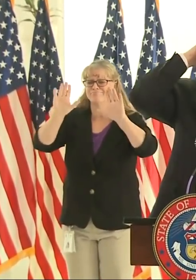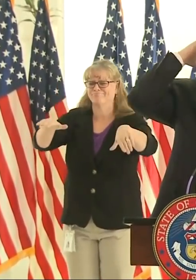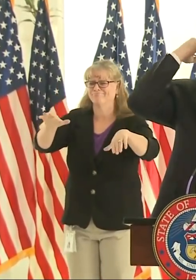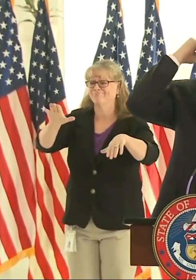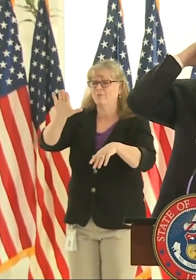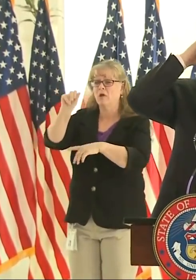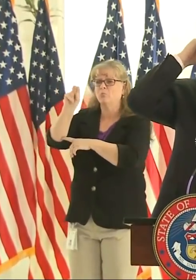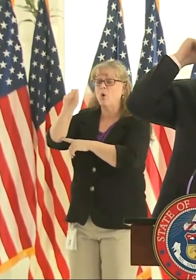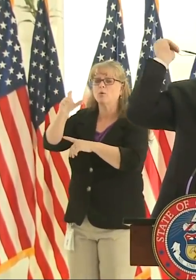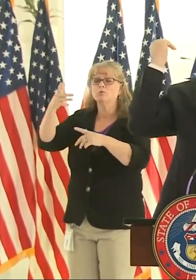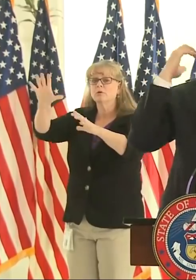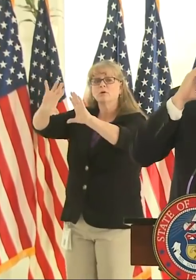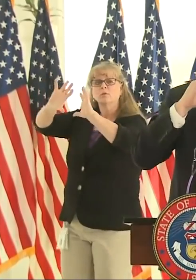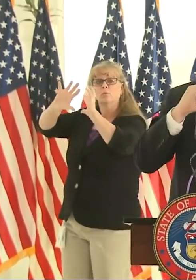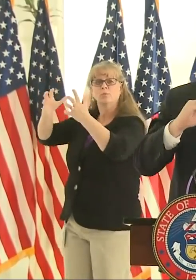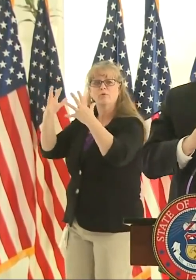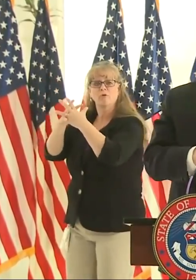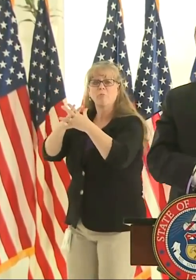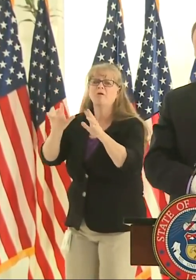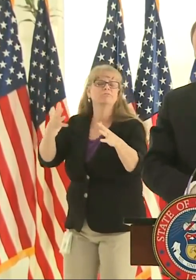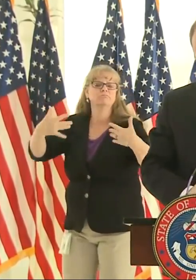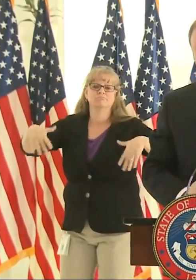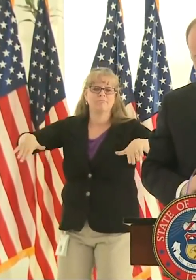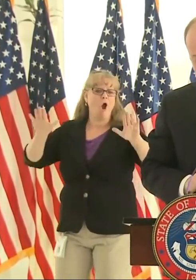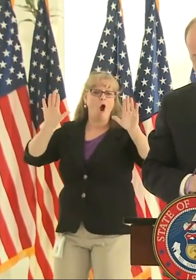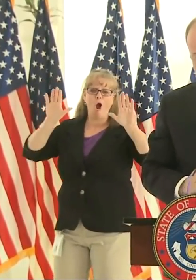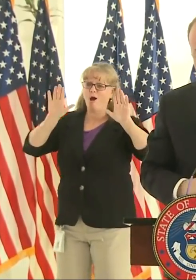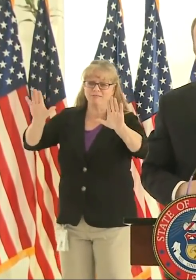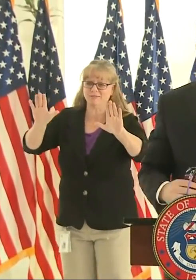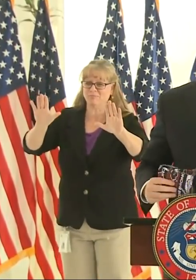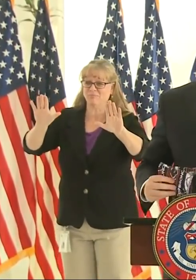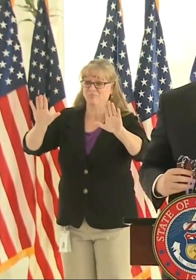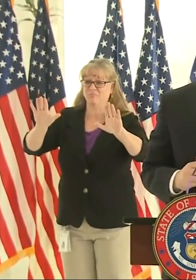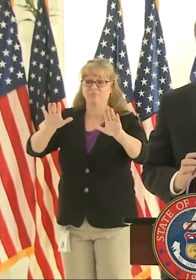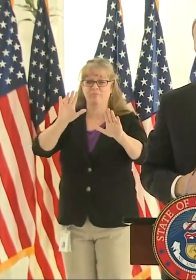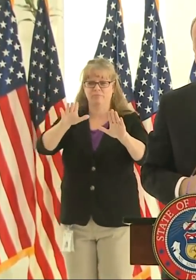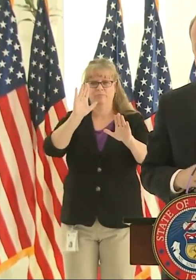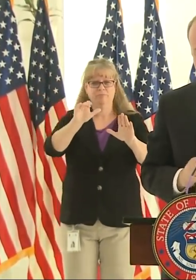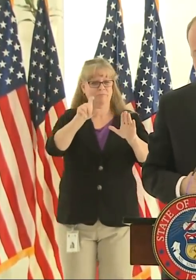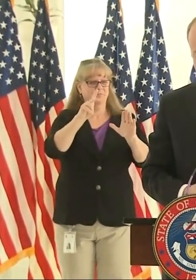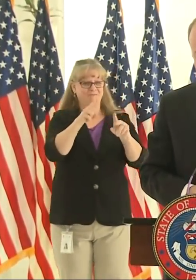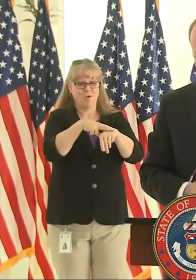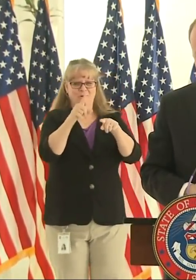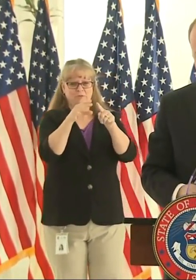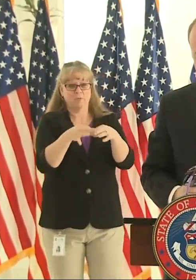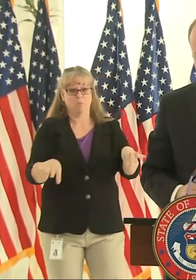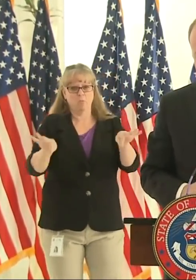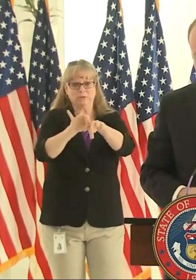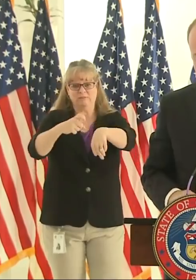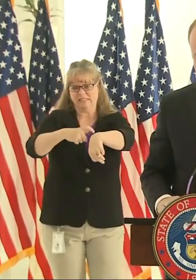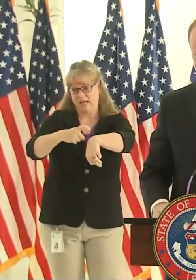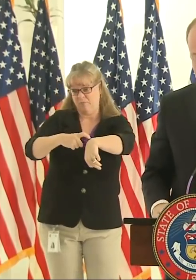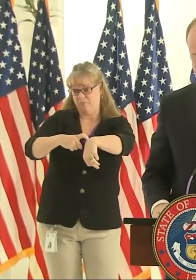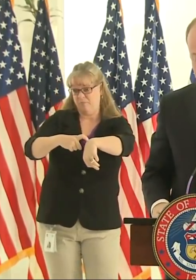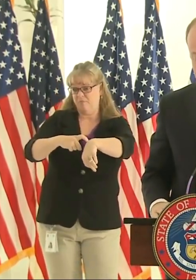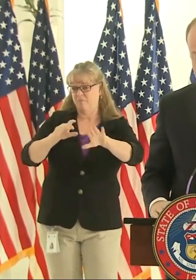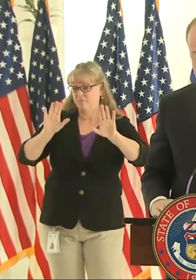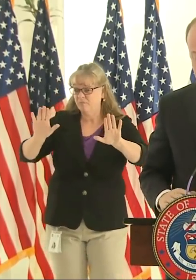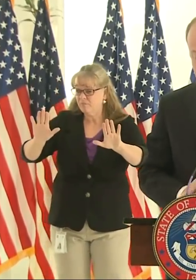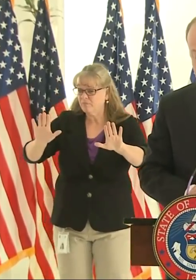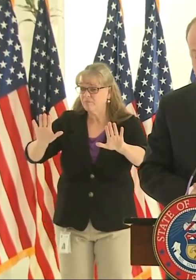up to support the state in this important time of need. And we all appreciate the creativity and masks that Coloradans are doing when you